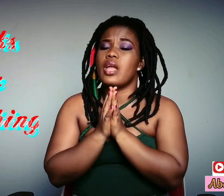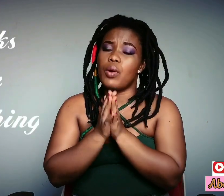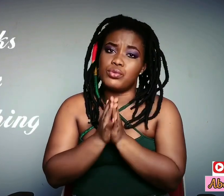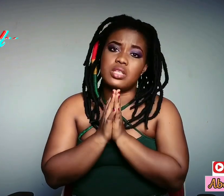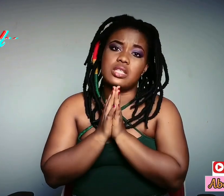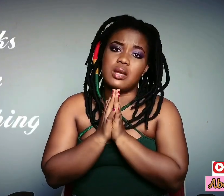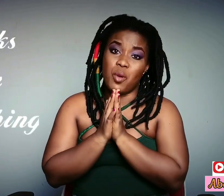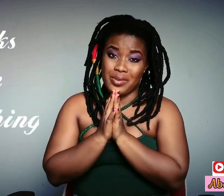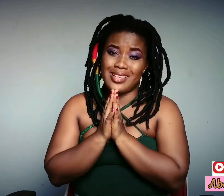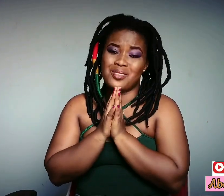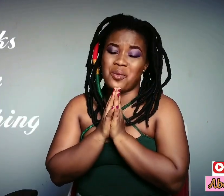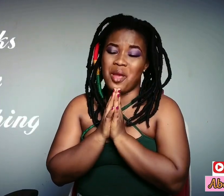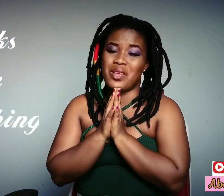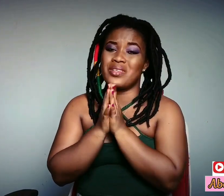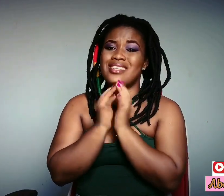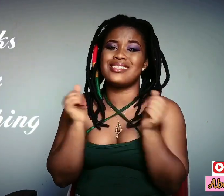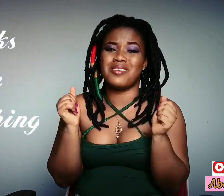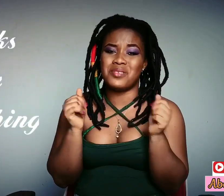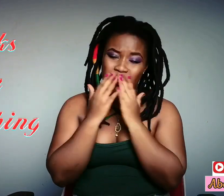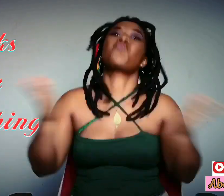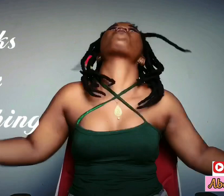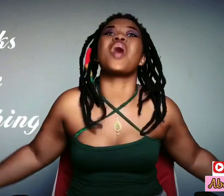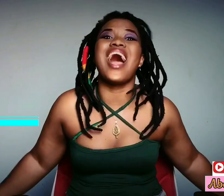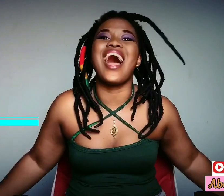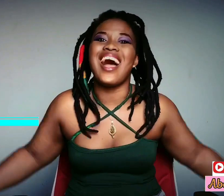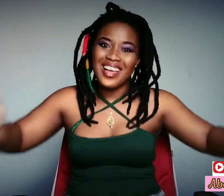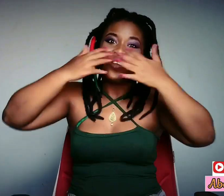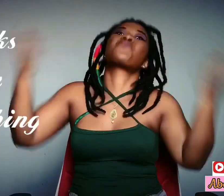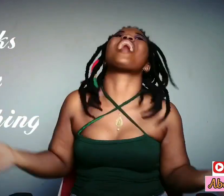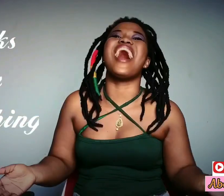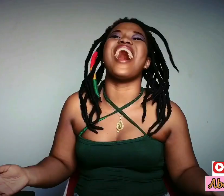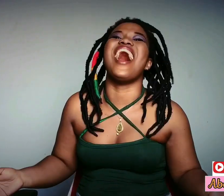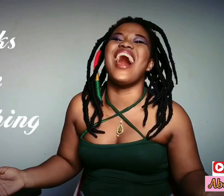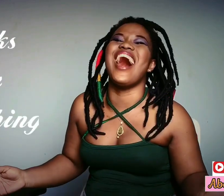e wo biso nyinam me dan so hwe me e be say hwe bi